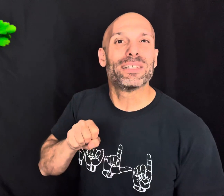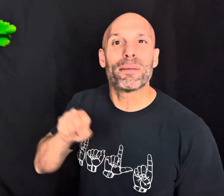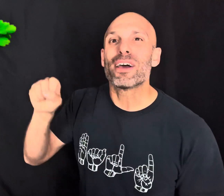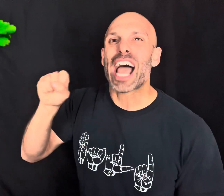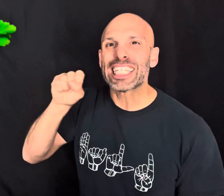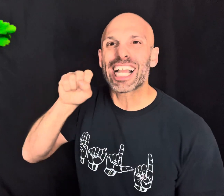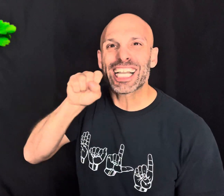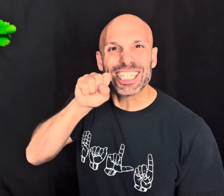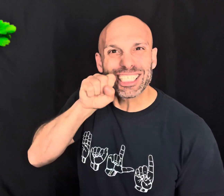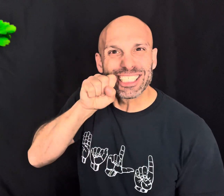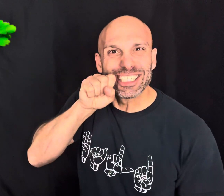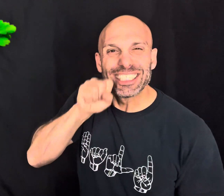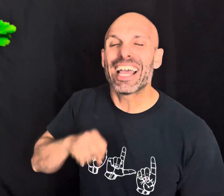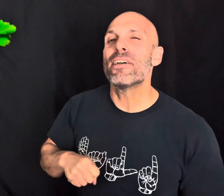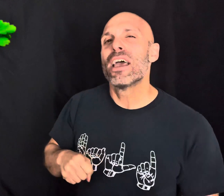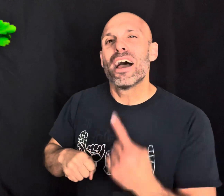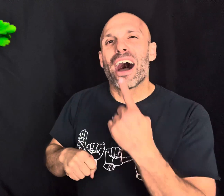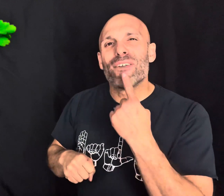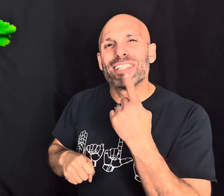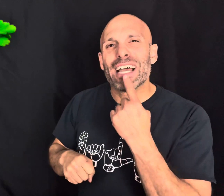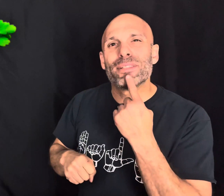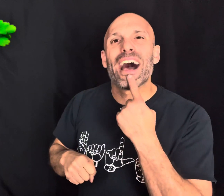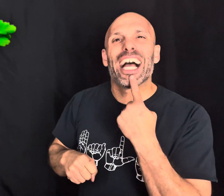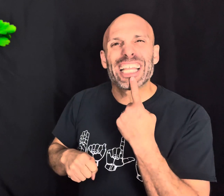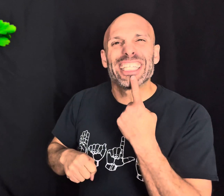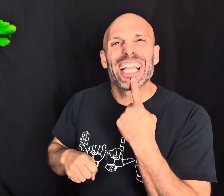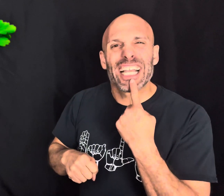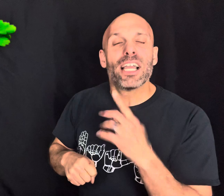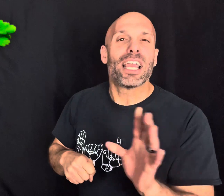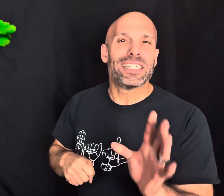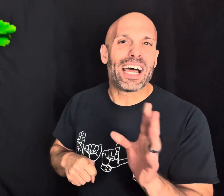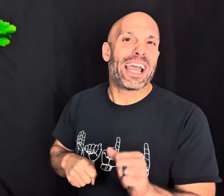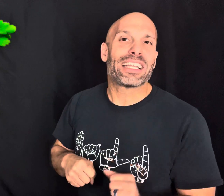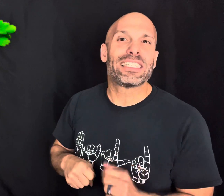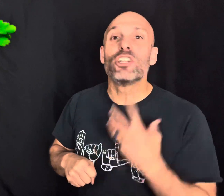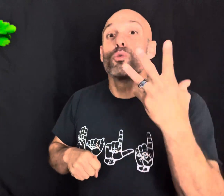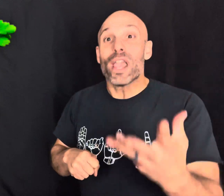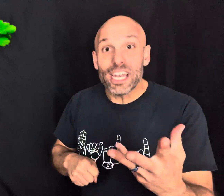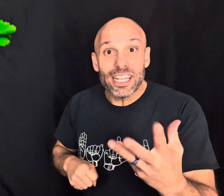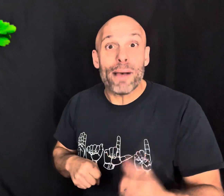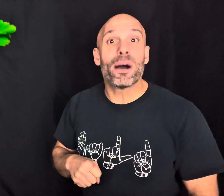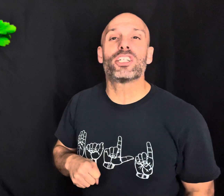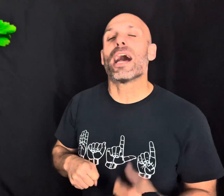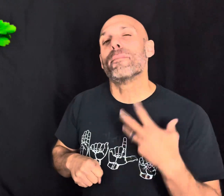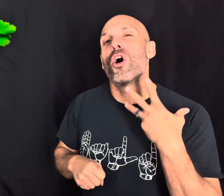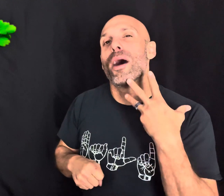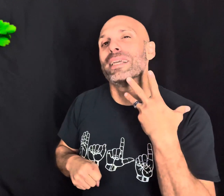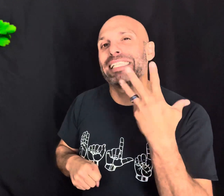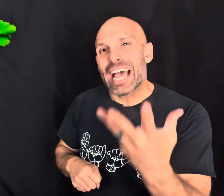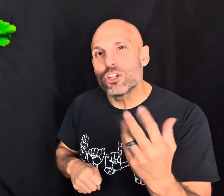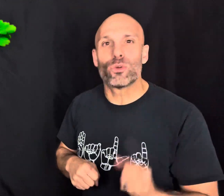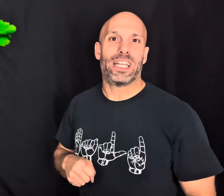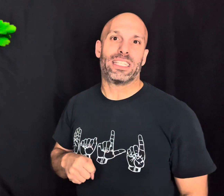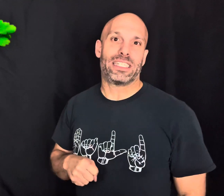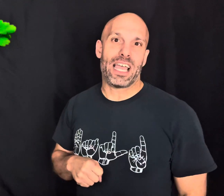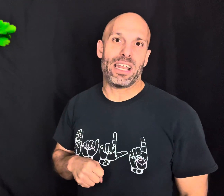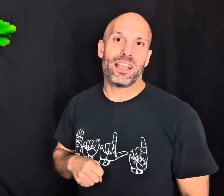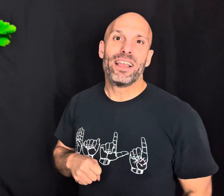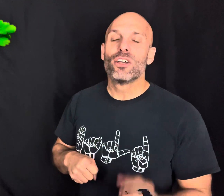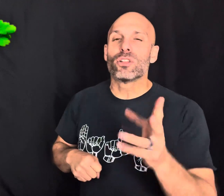mouth, okay? Oftentimes is not accentuated that much. I'm exaggerating the sign so that you